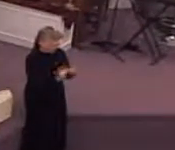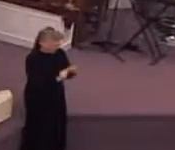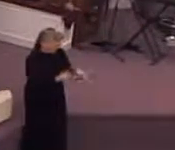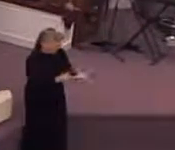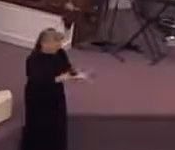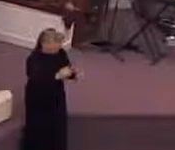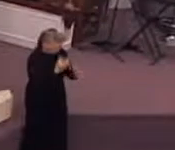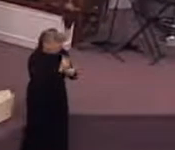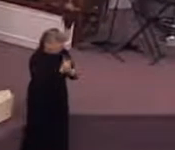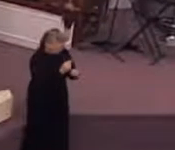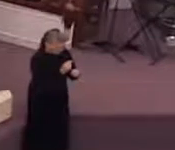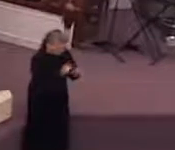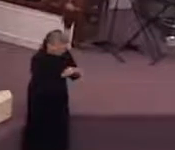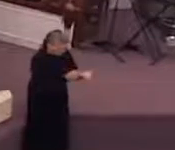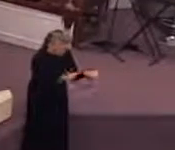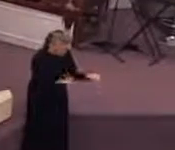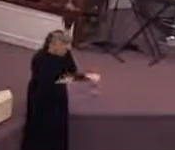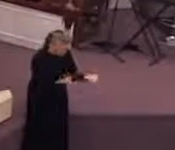In the Holy Ghost.